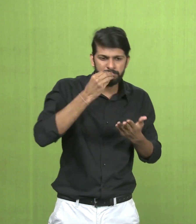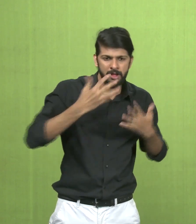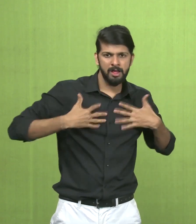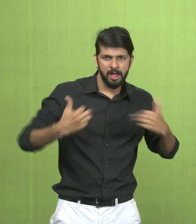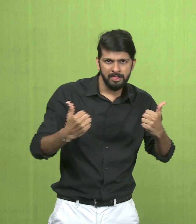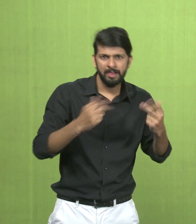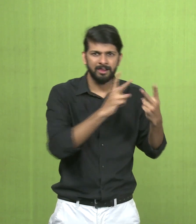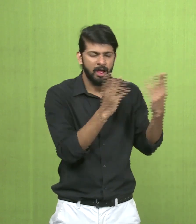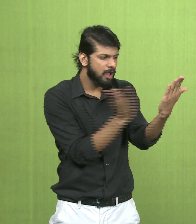and